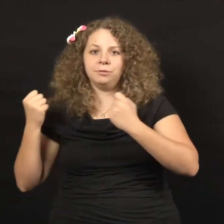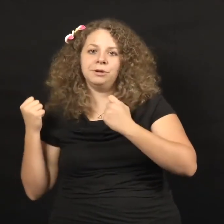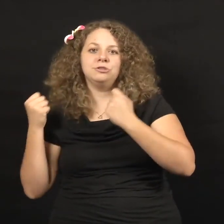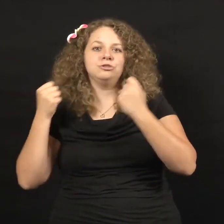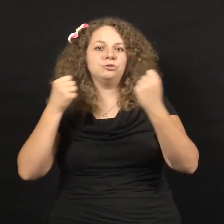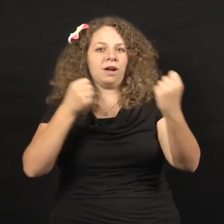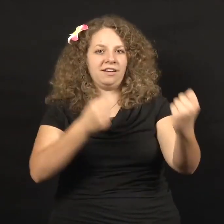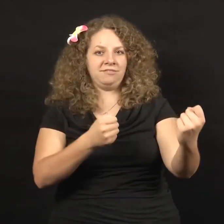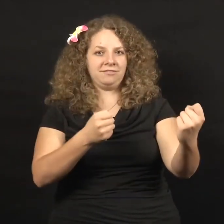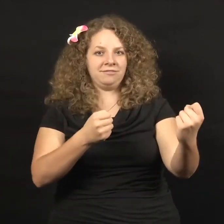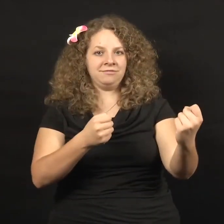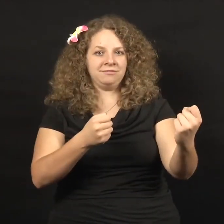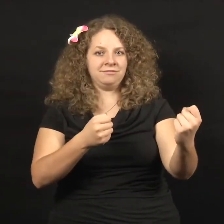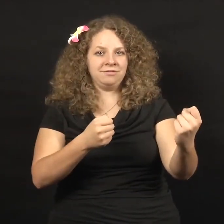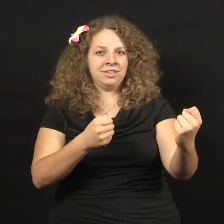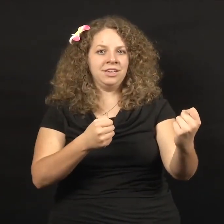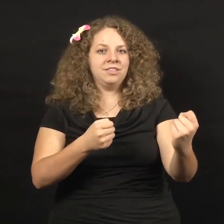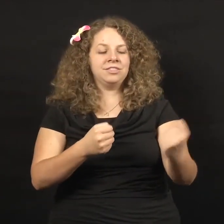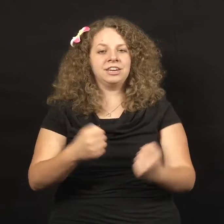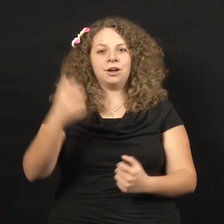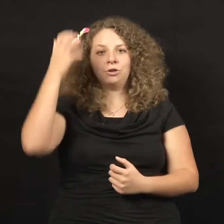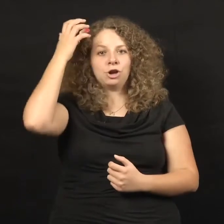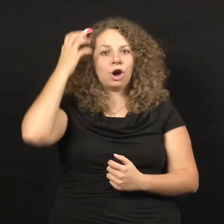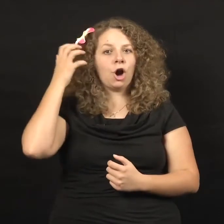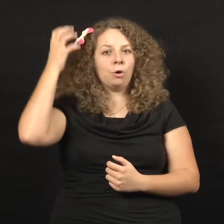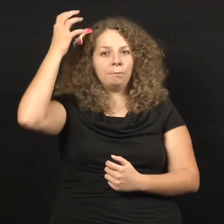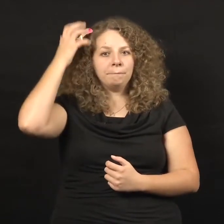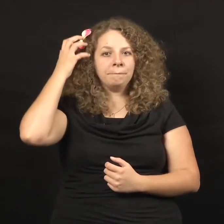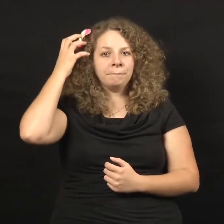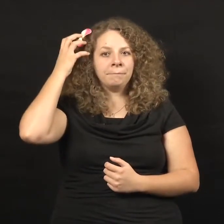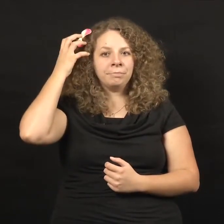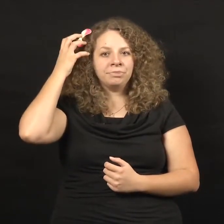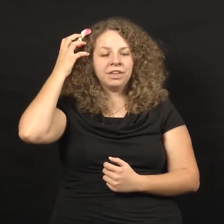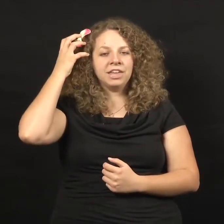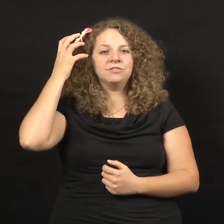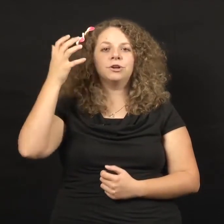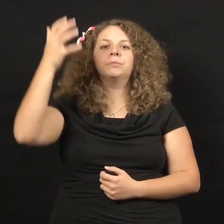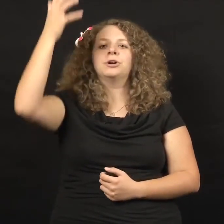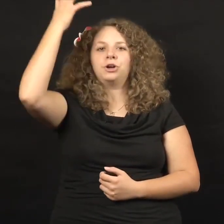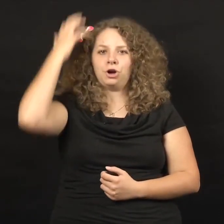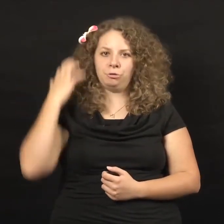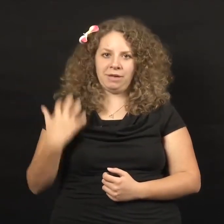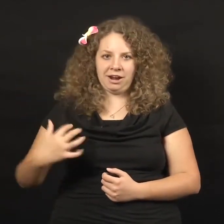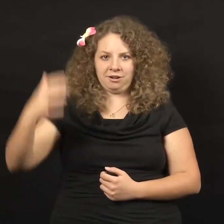verb drive. The noun comb and the verb comb